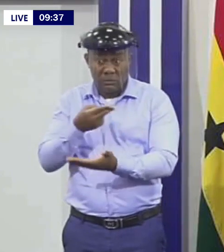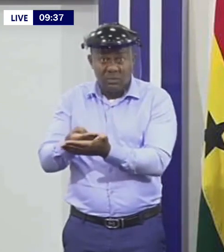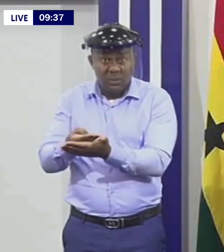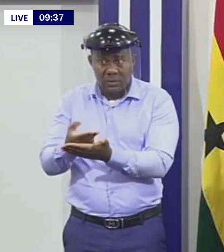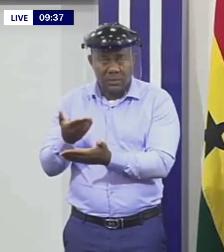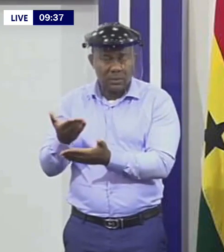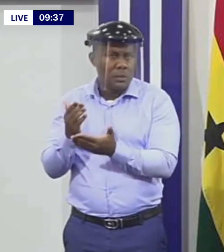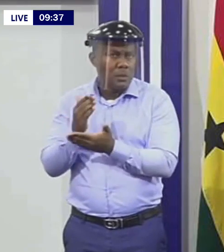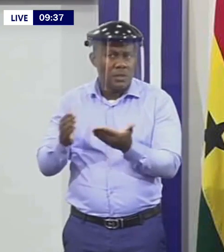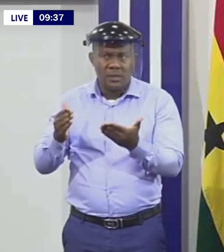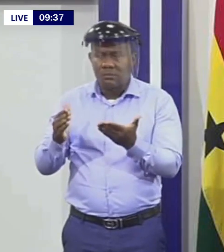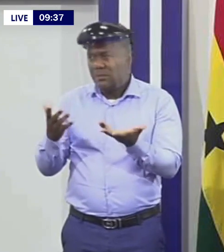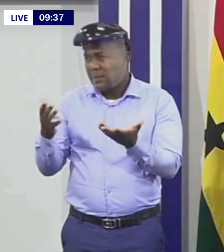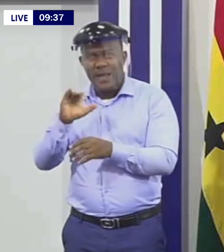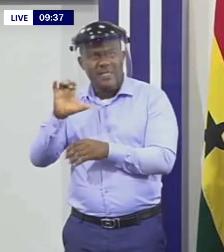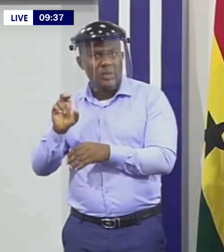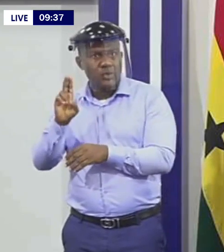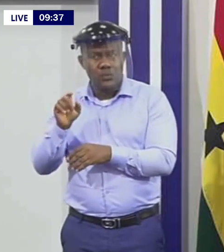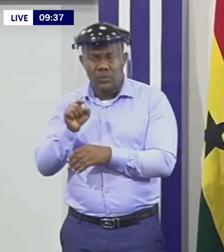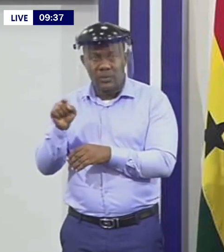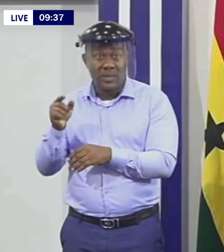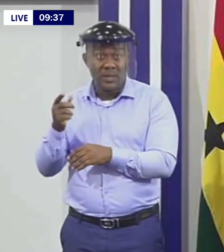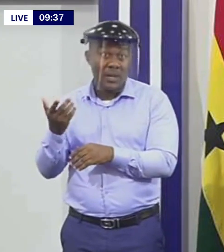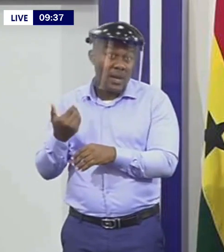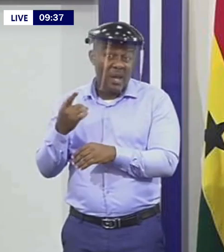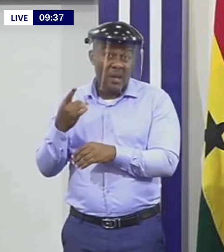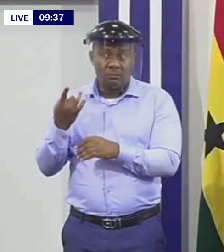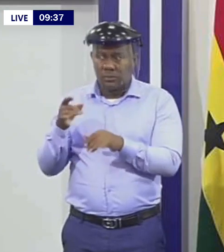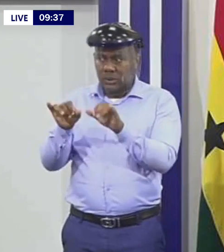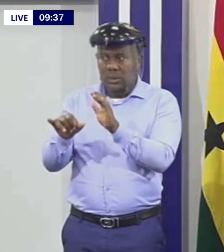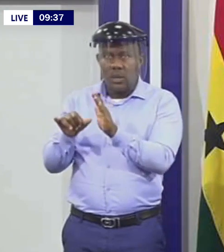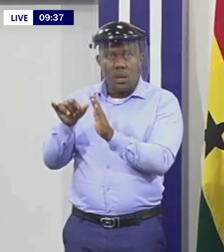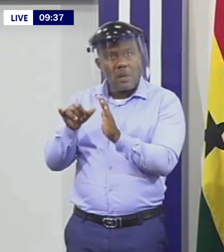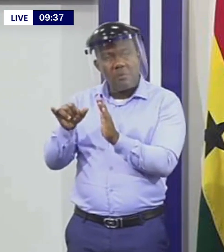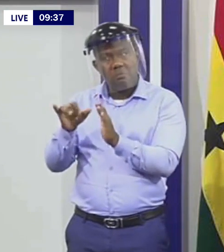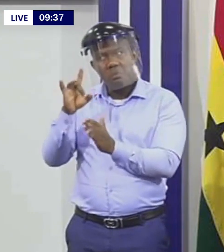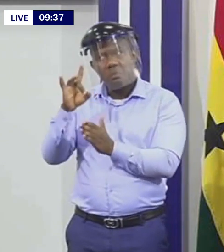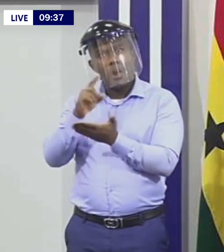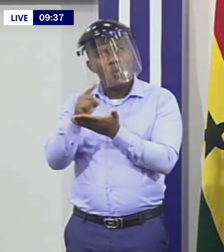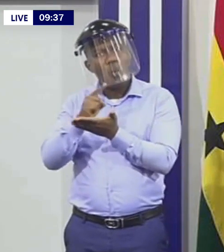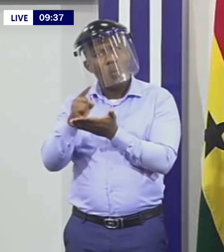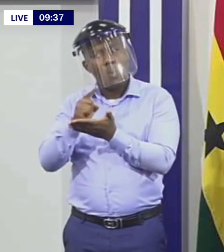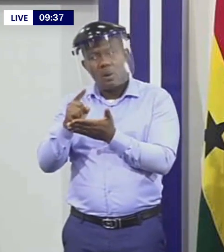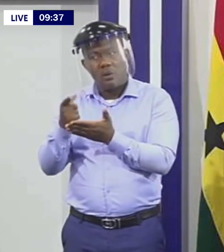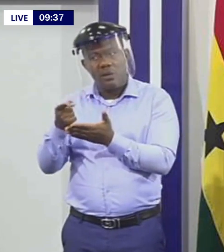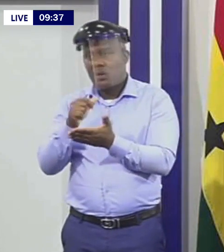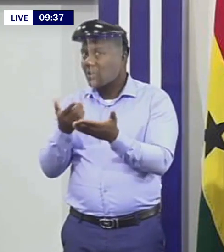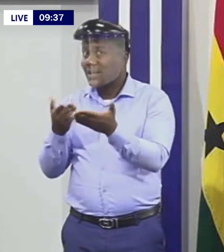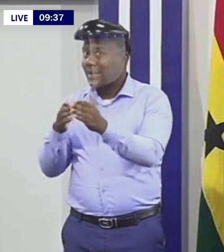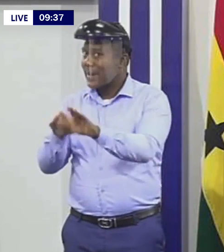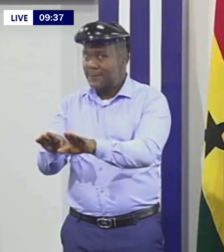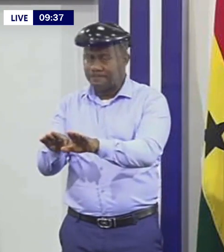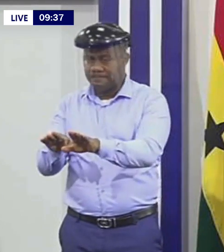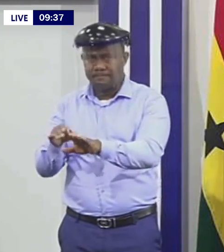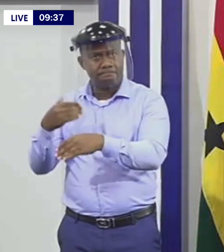some of them made to intensive care, it may end up to 8 weeks. So if they don't die, unfortunately,